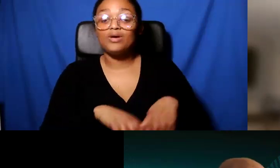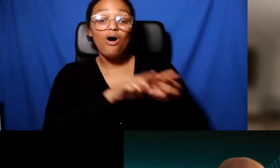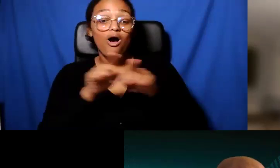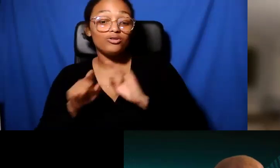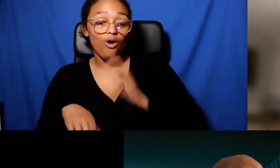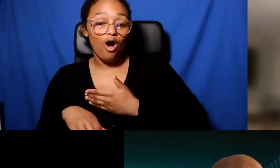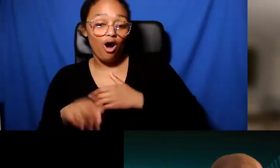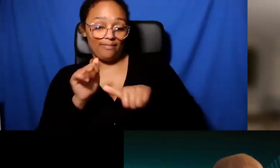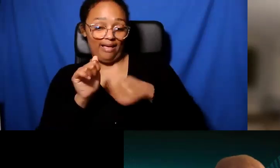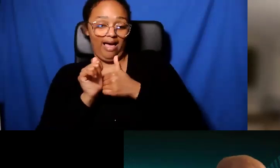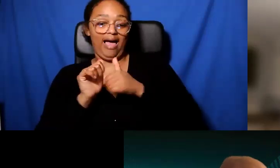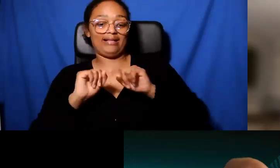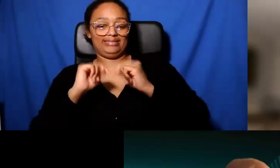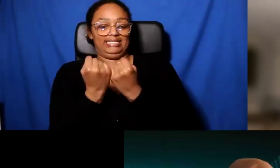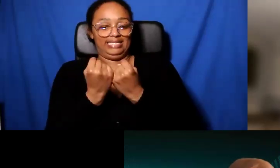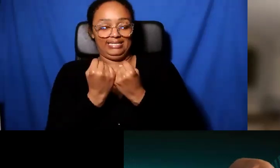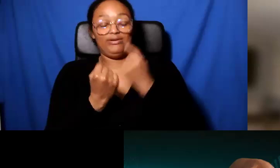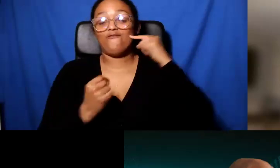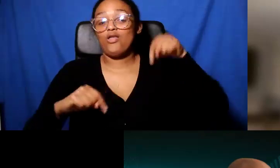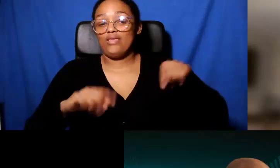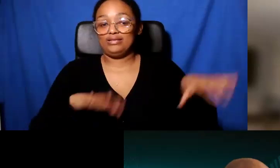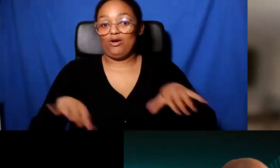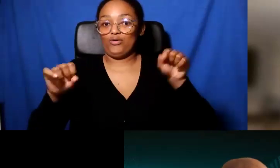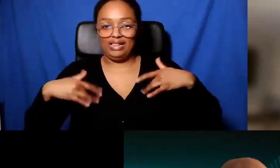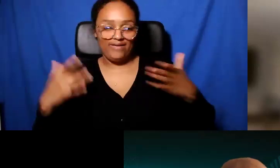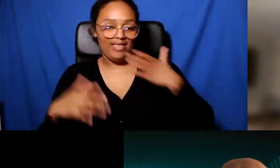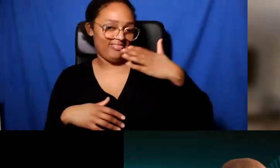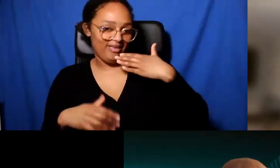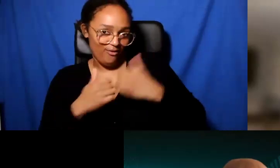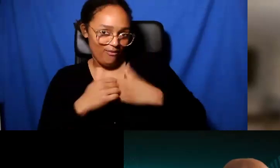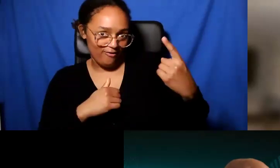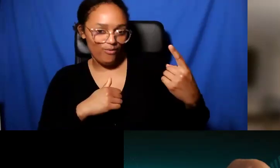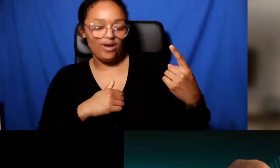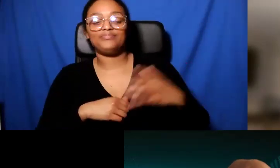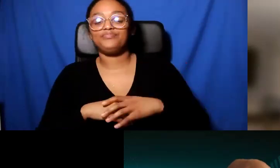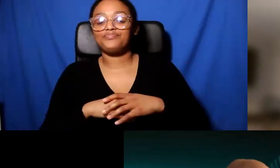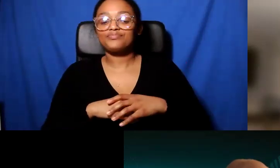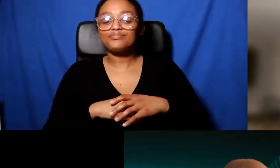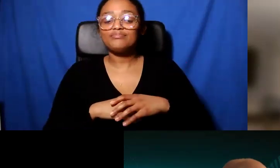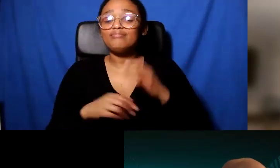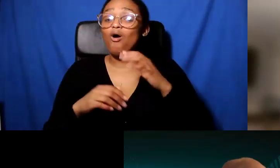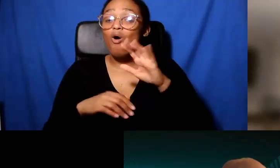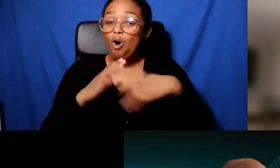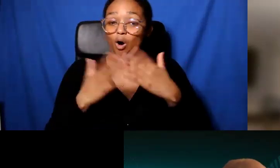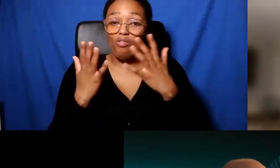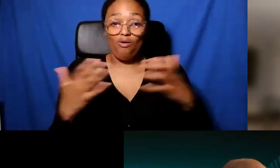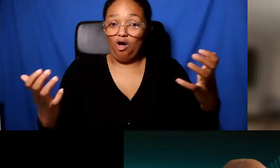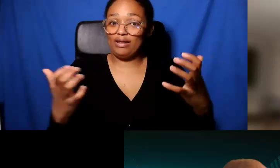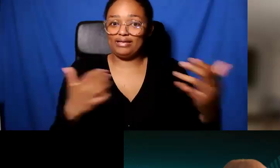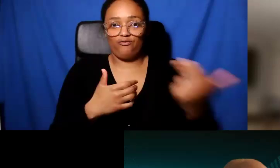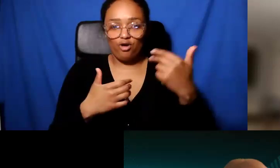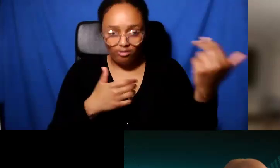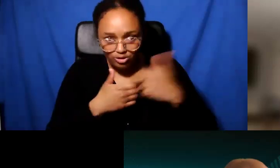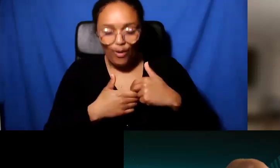this. And everybody for being here and being engaged and asking your questions. And hopefully, this was